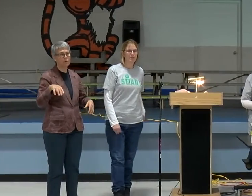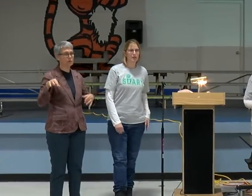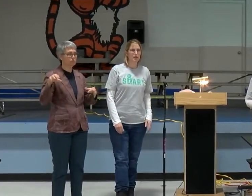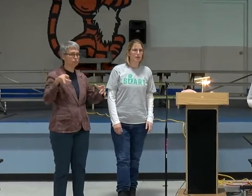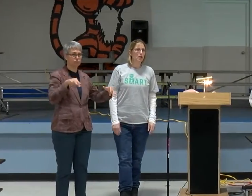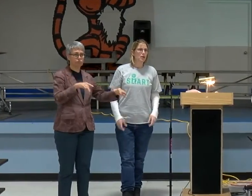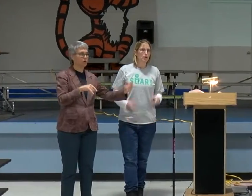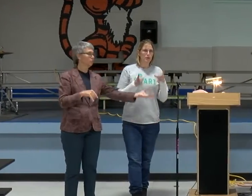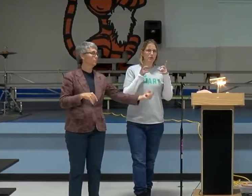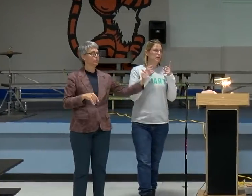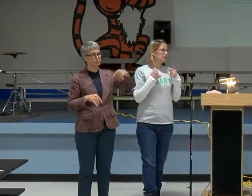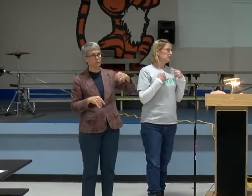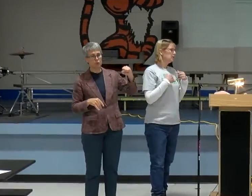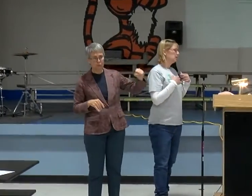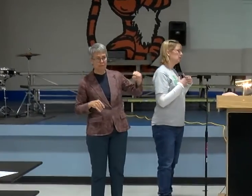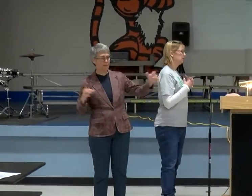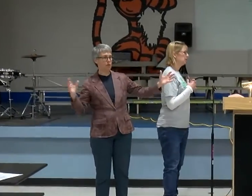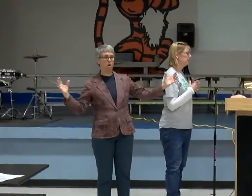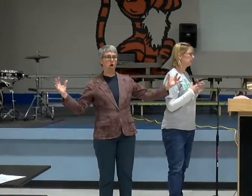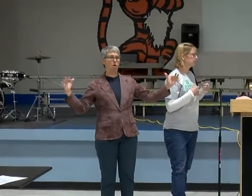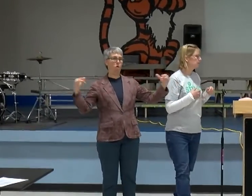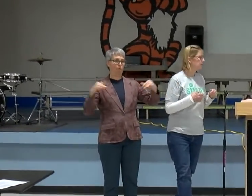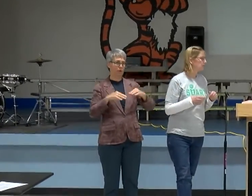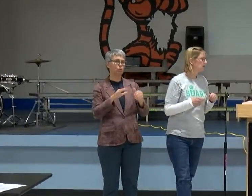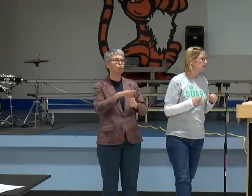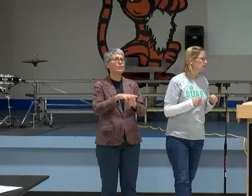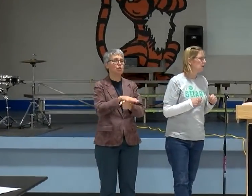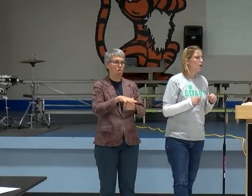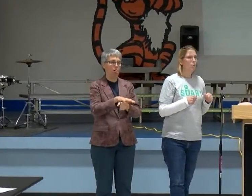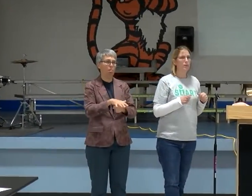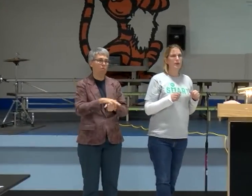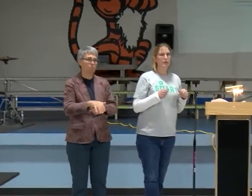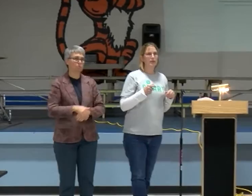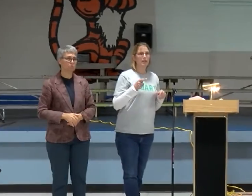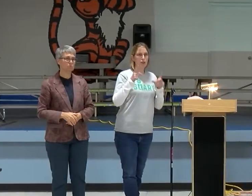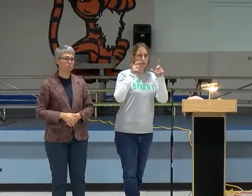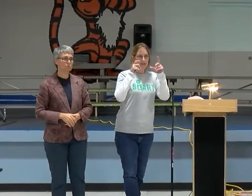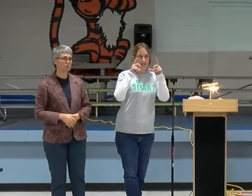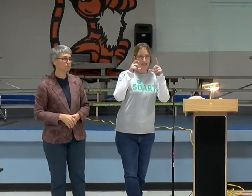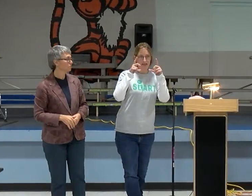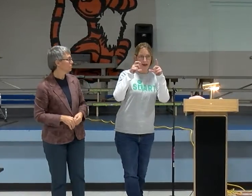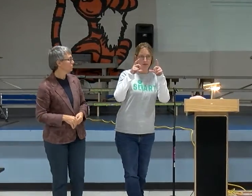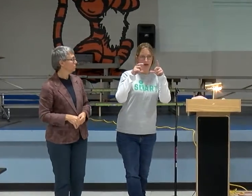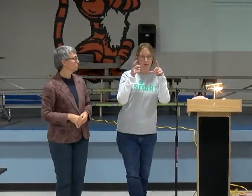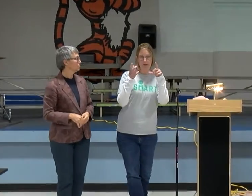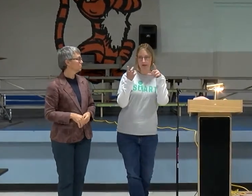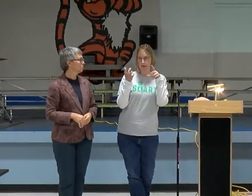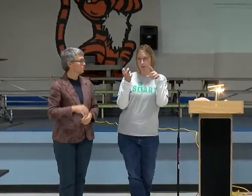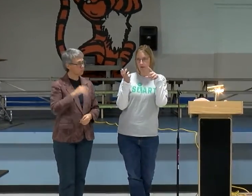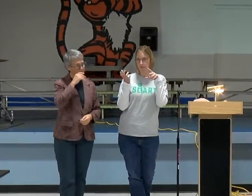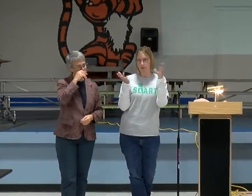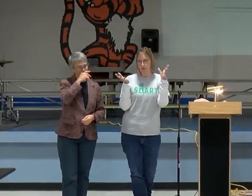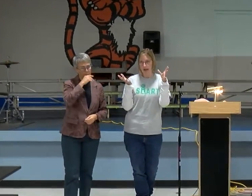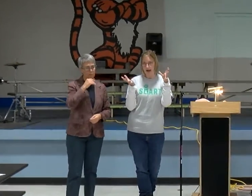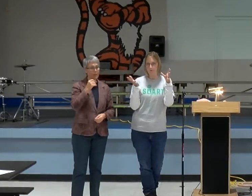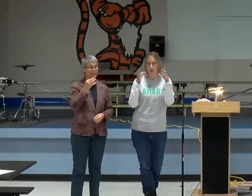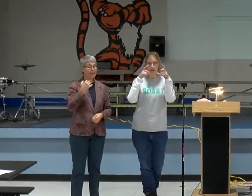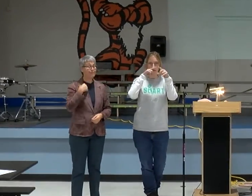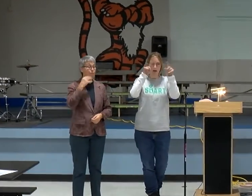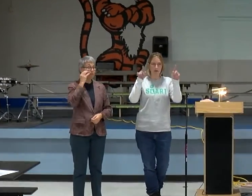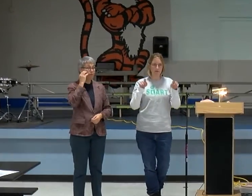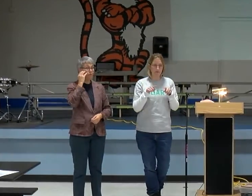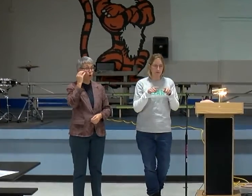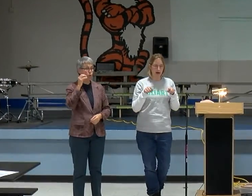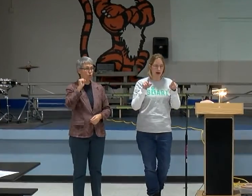Yeah, no, we're thrilled to get the word out. What people can do is take a snapshot with their smartphone, if they